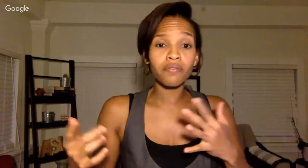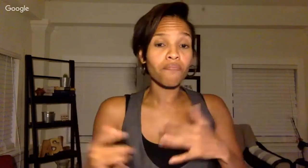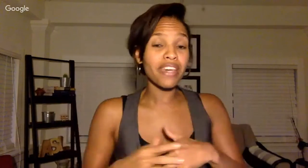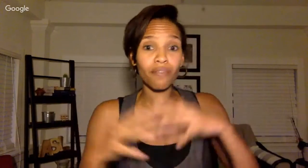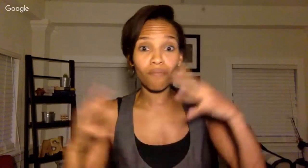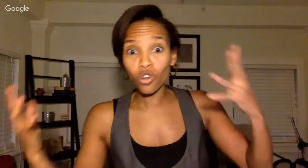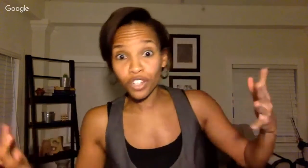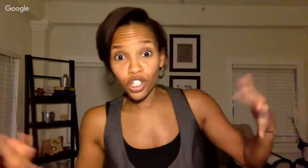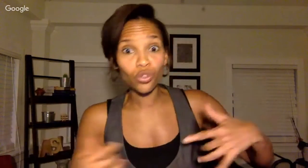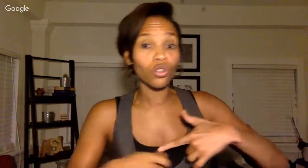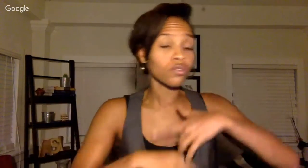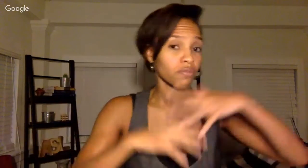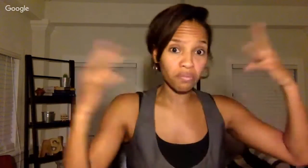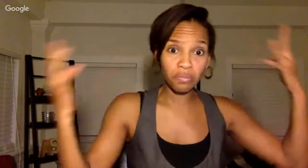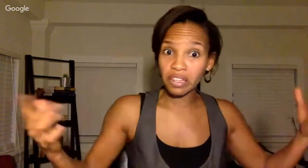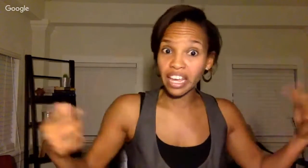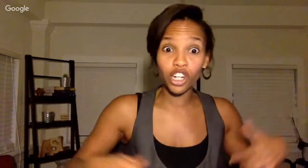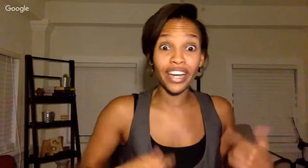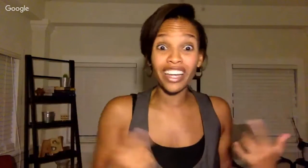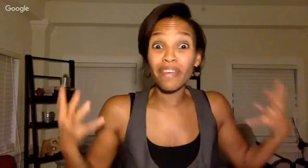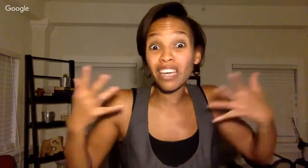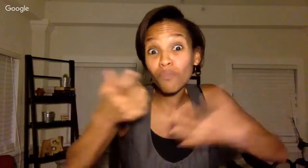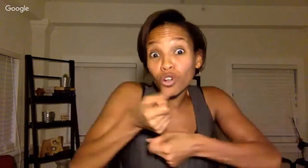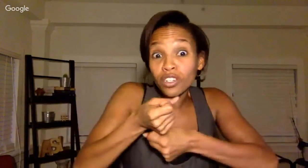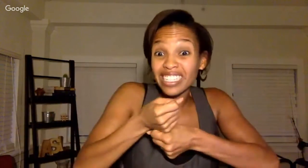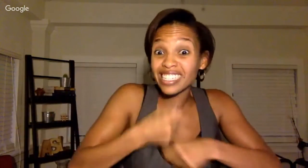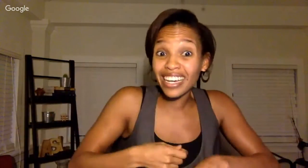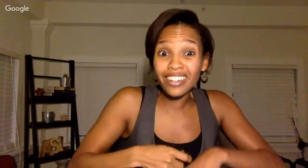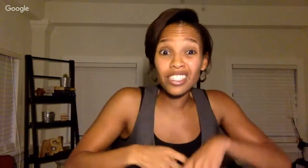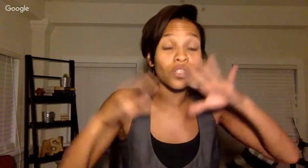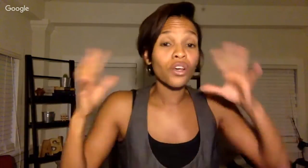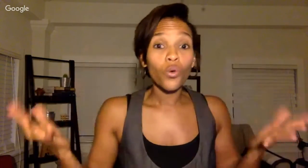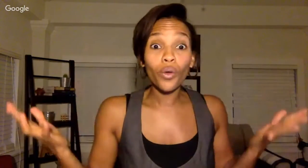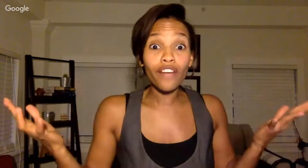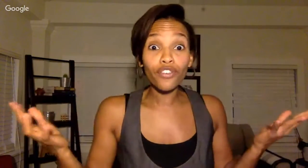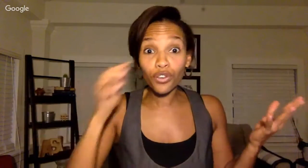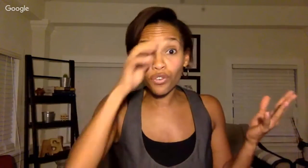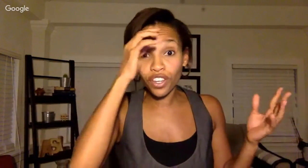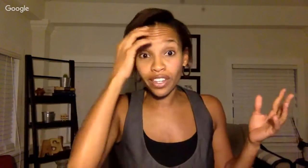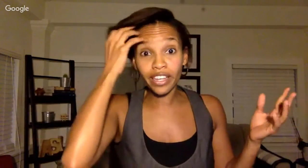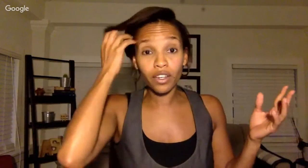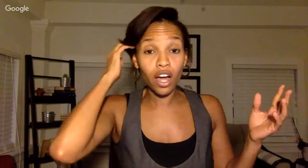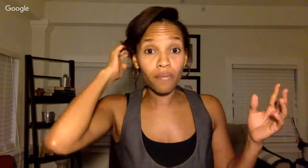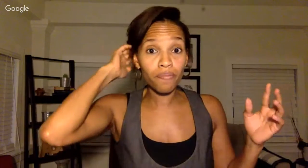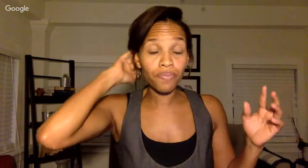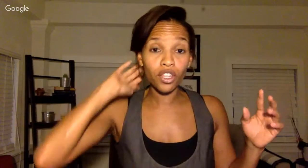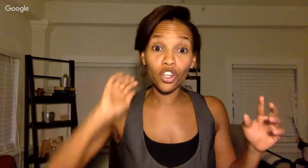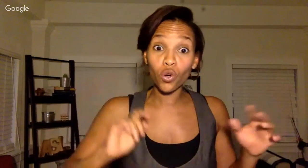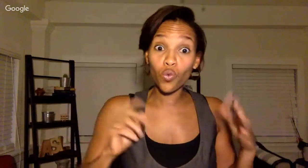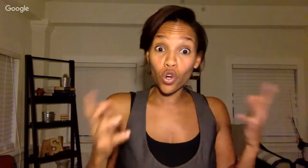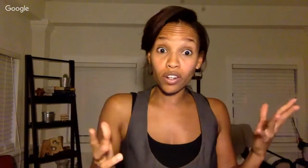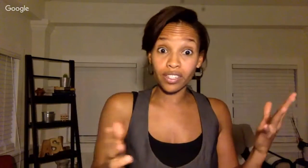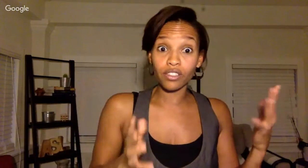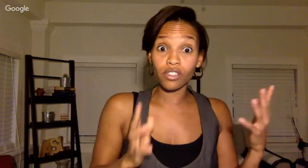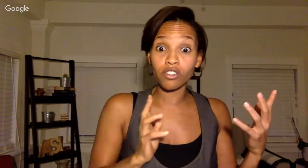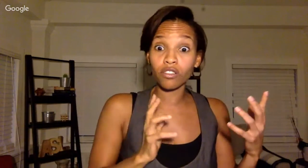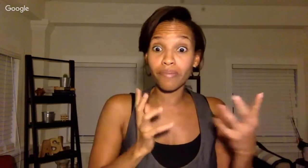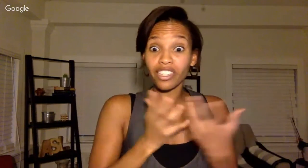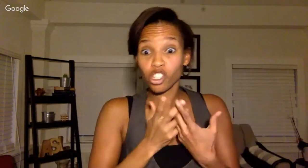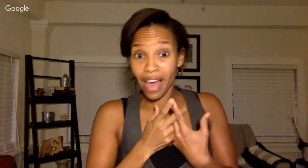make it more visual, get creative, make it more concise, whatever you feel like you know, works and still the message